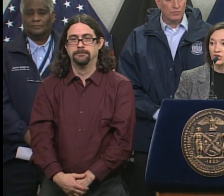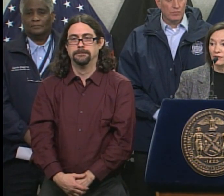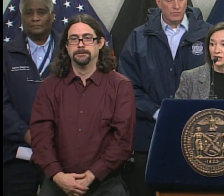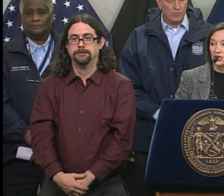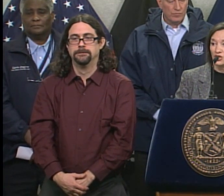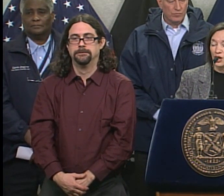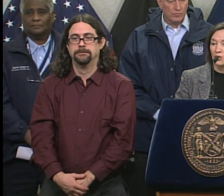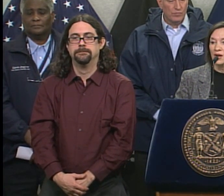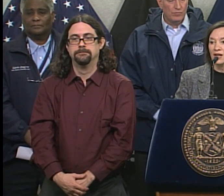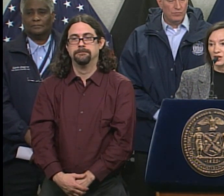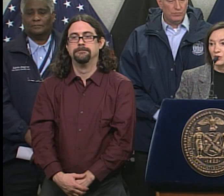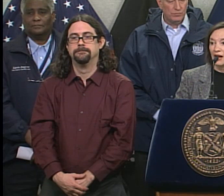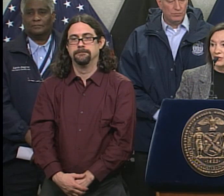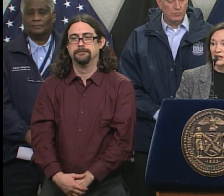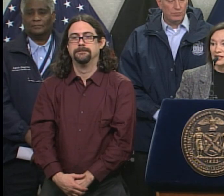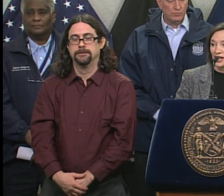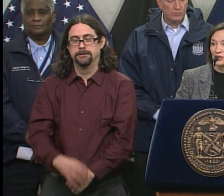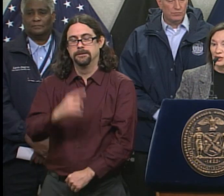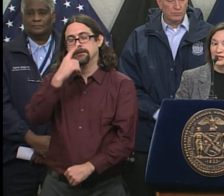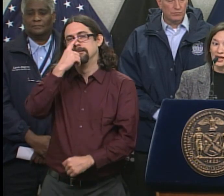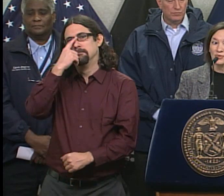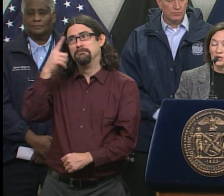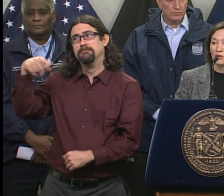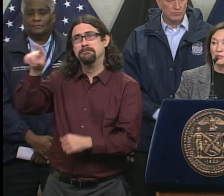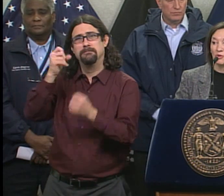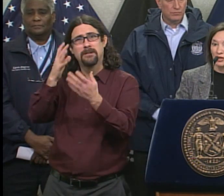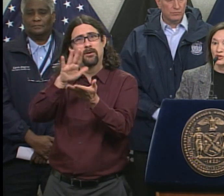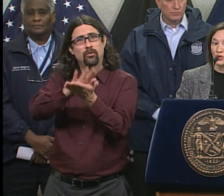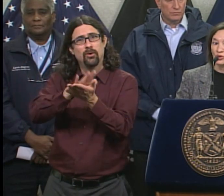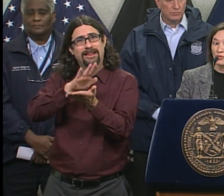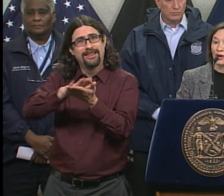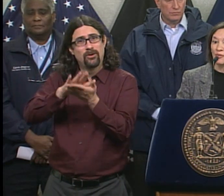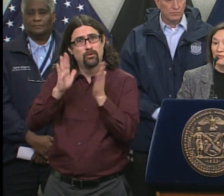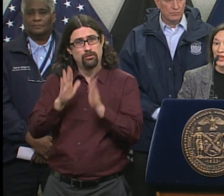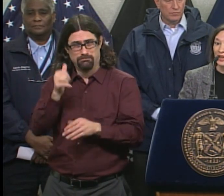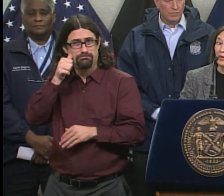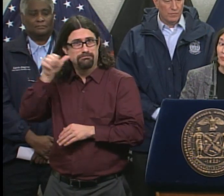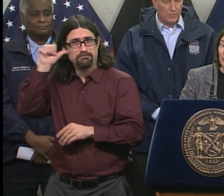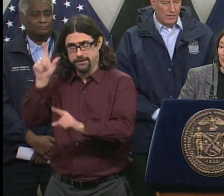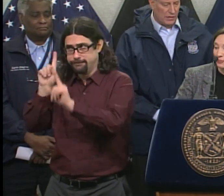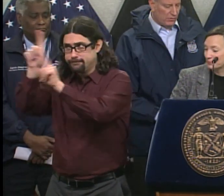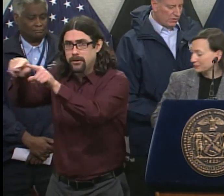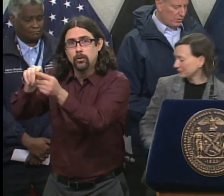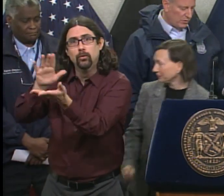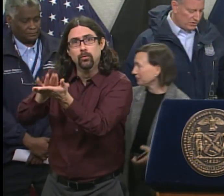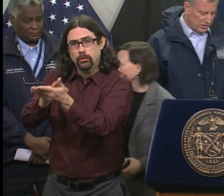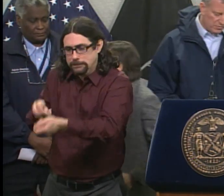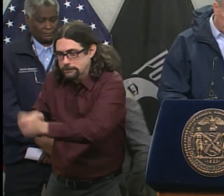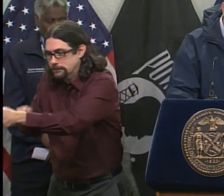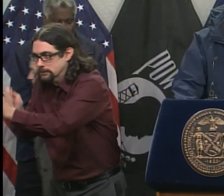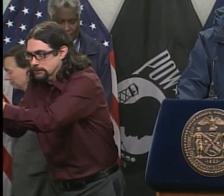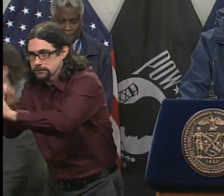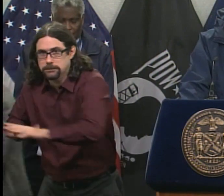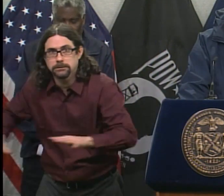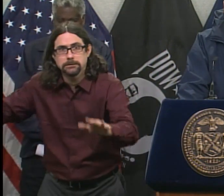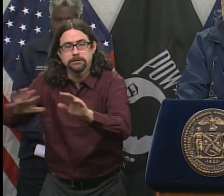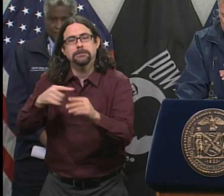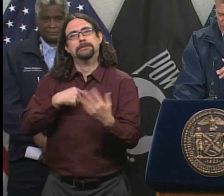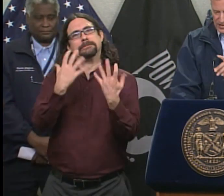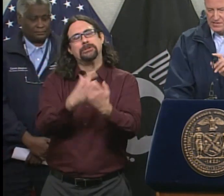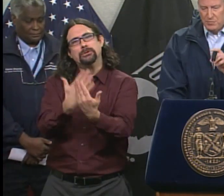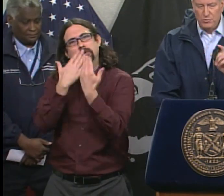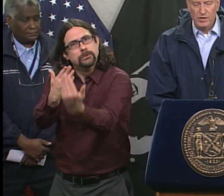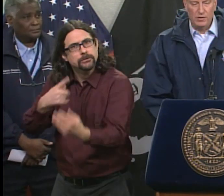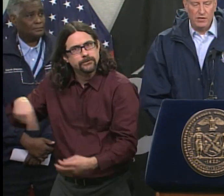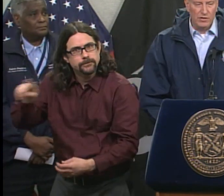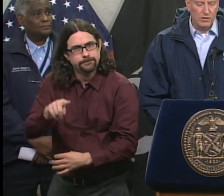schools, shoveling snow, and who are out there today doing the same so that we'll be ready for school tomorrow. Thank you. Thank you very much, Elizabeth. I do want to